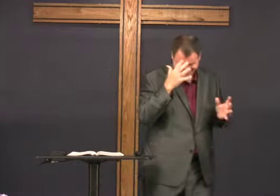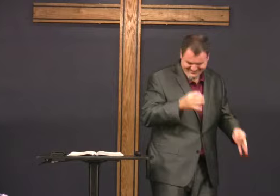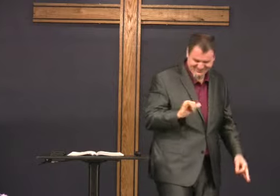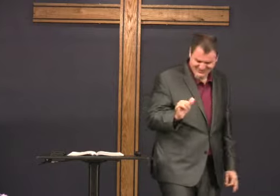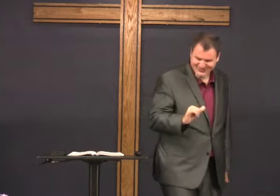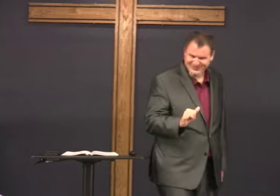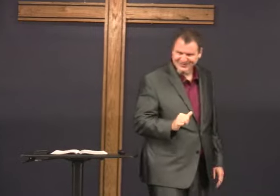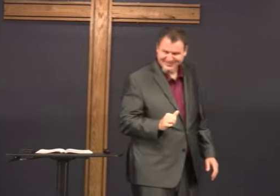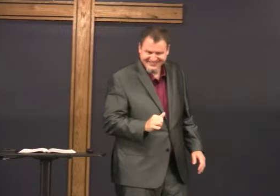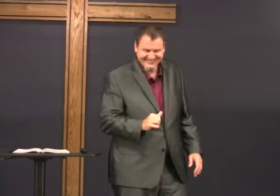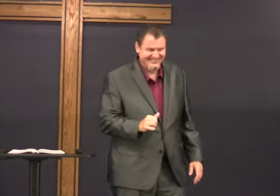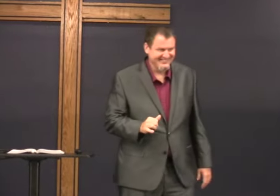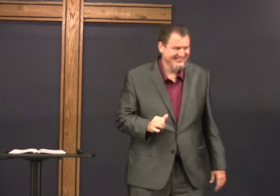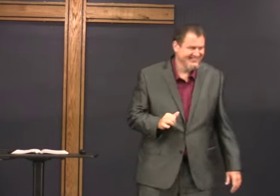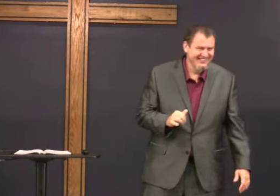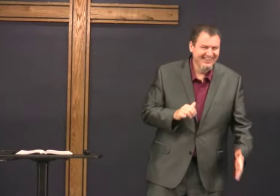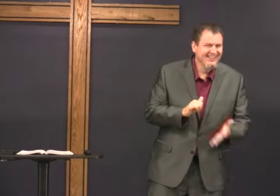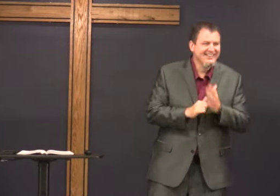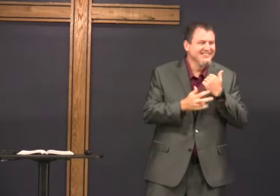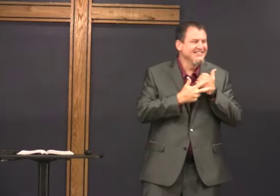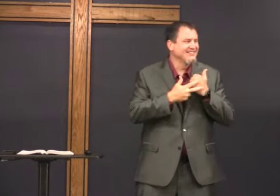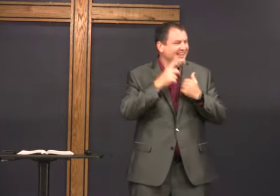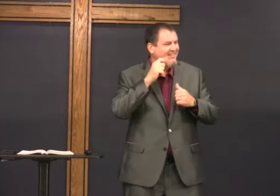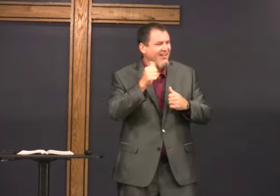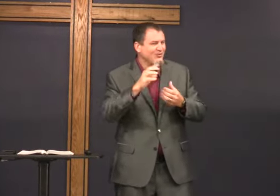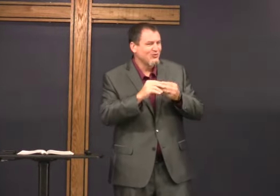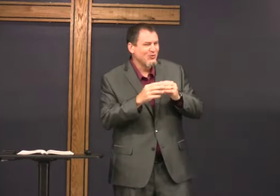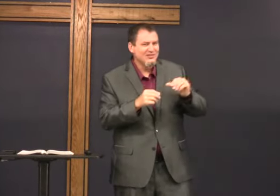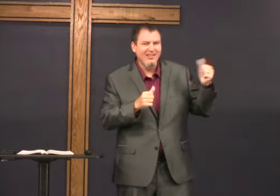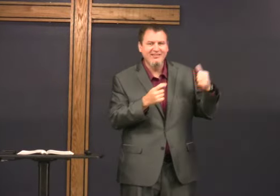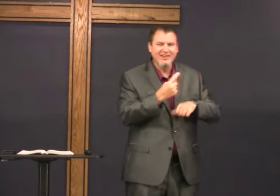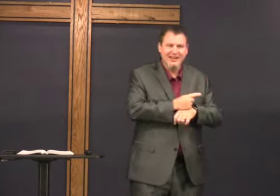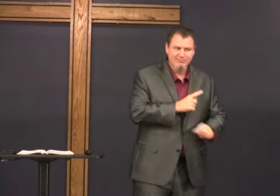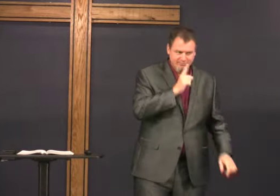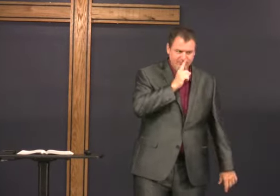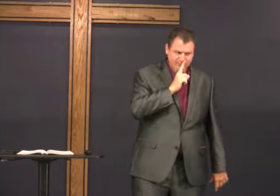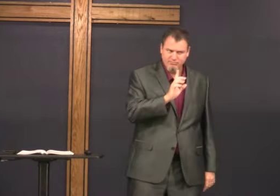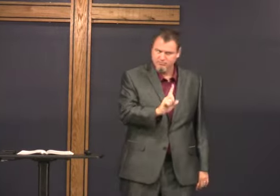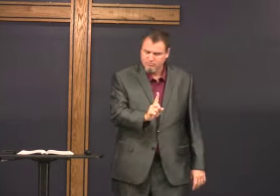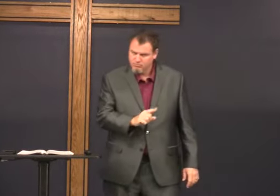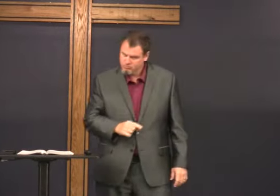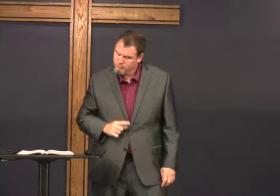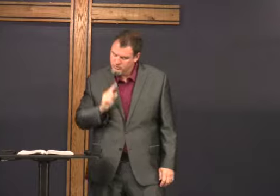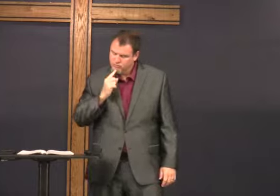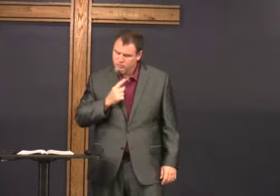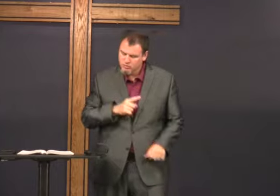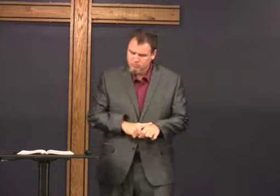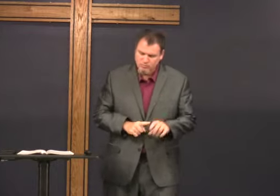I made better decisions. Sometimes I made dumb decisions too. I'll save that story for another day.